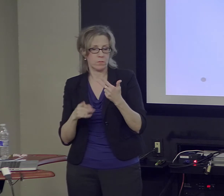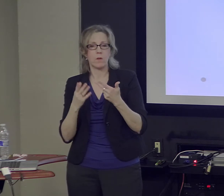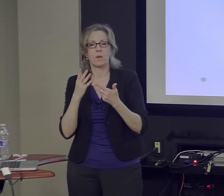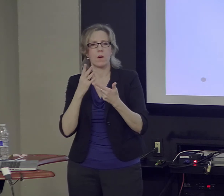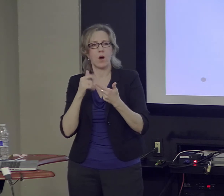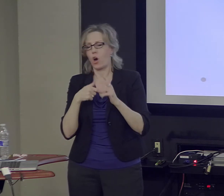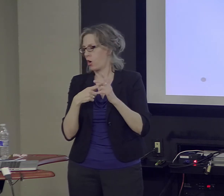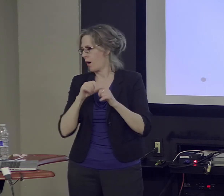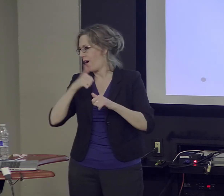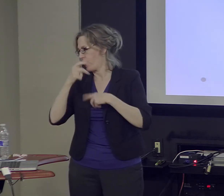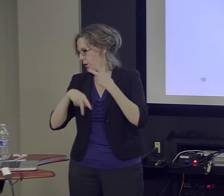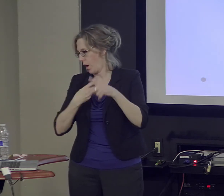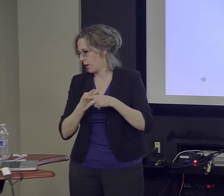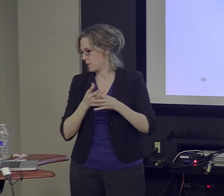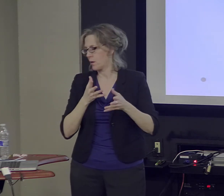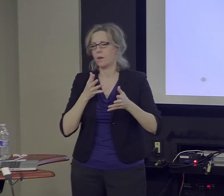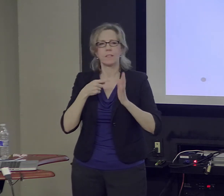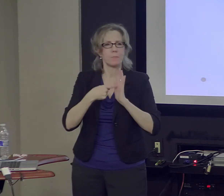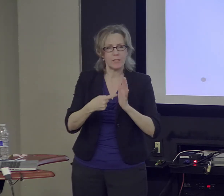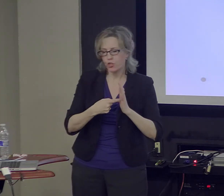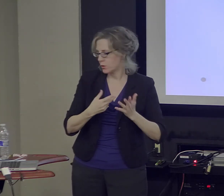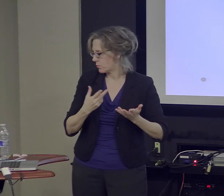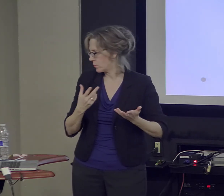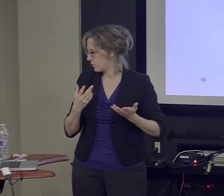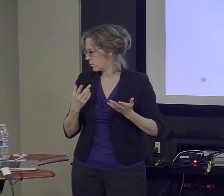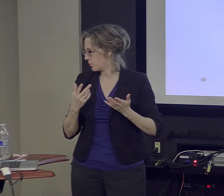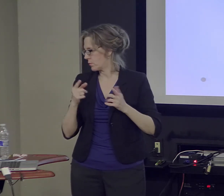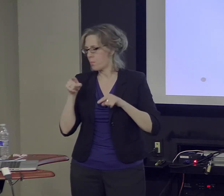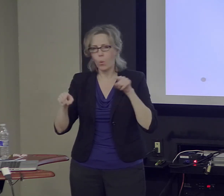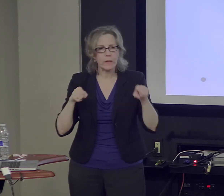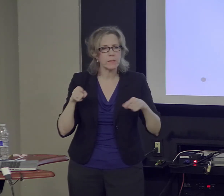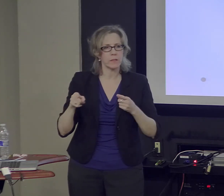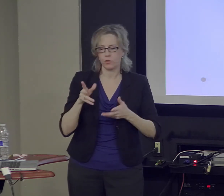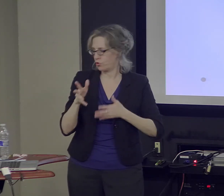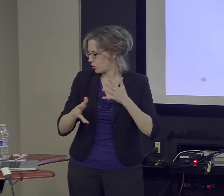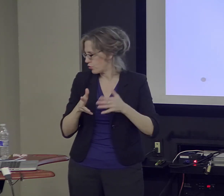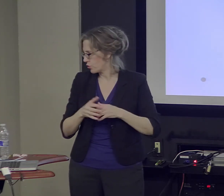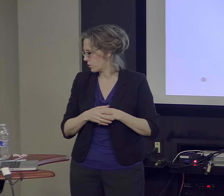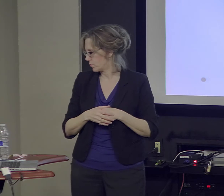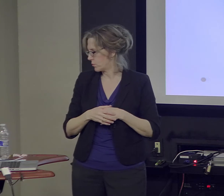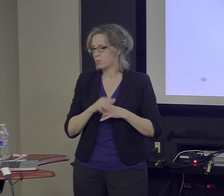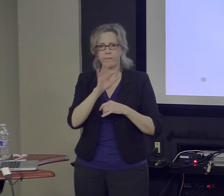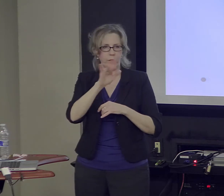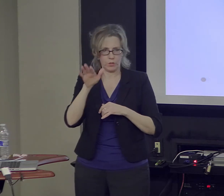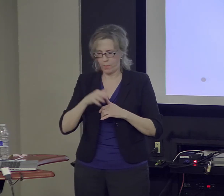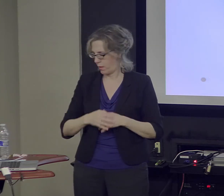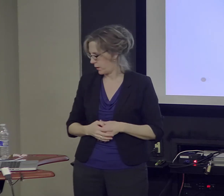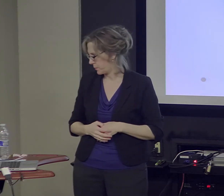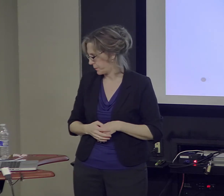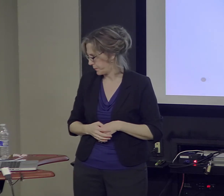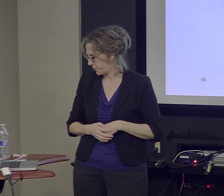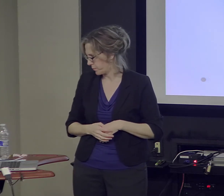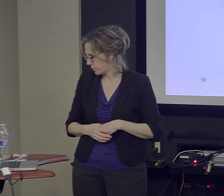lexicon. And then there are other kinds, which are depiction, pointing, gestures, and